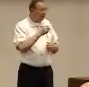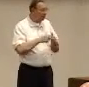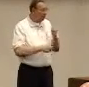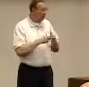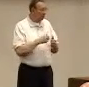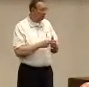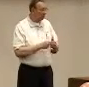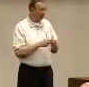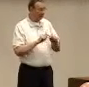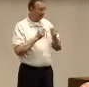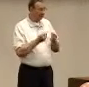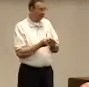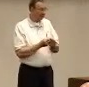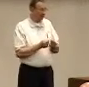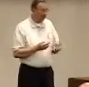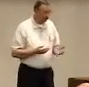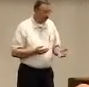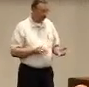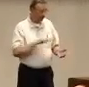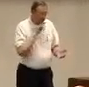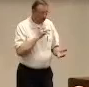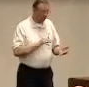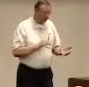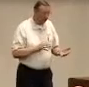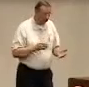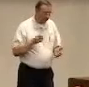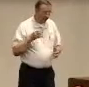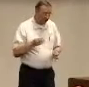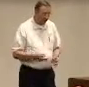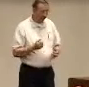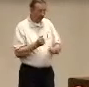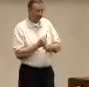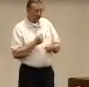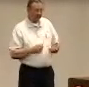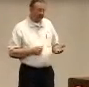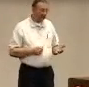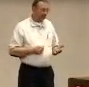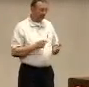They have visa problems going on in their team that they have to face, decisions to make.